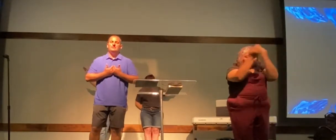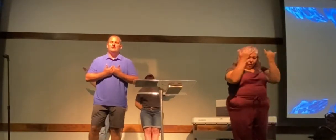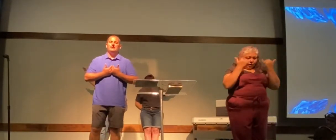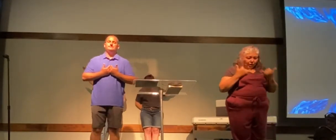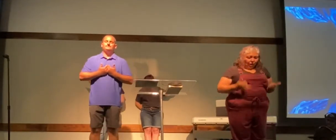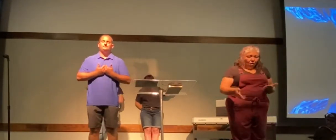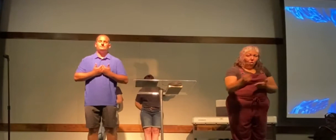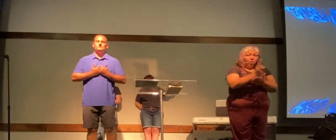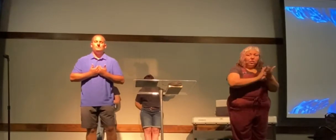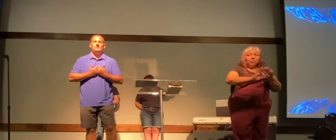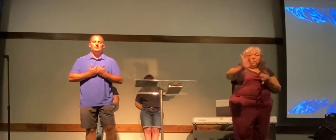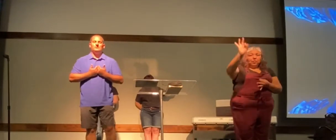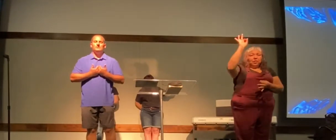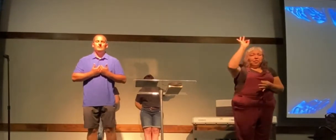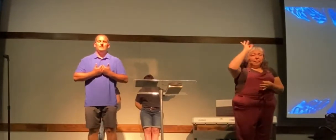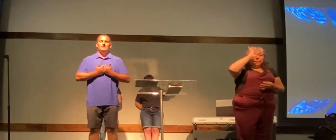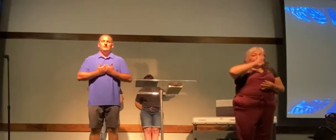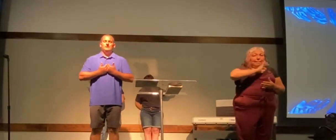Holy Spirit.